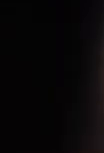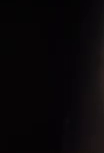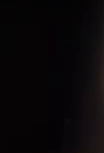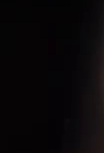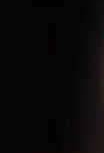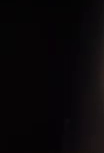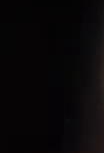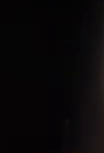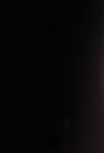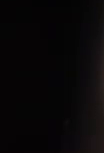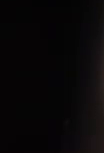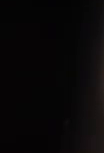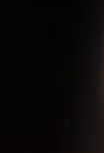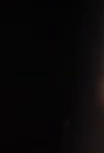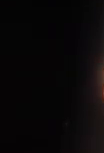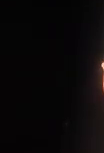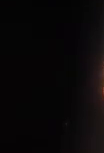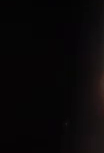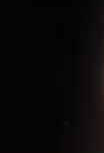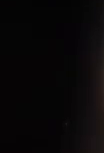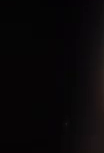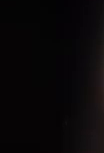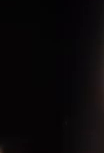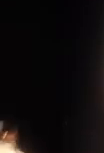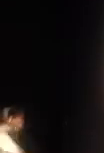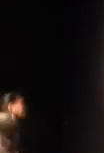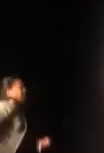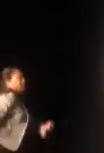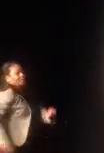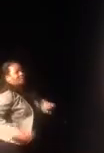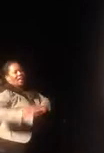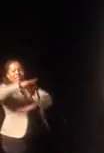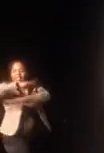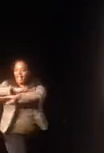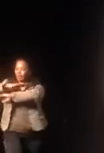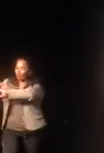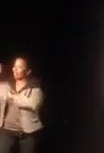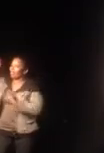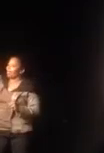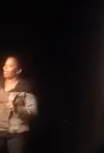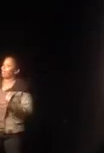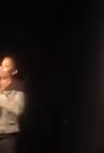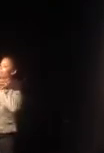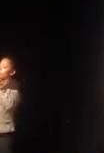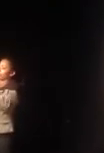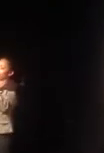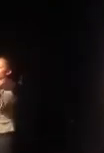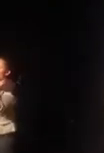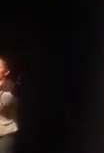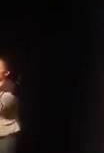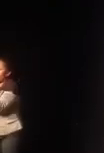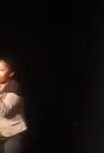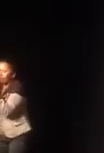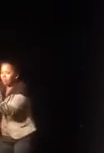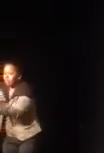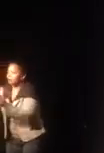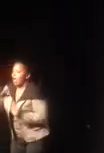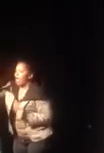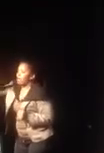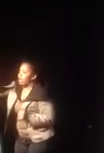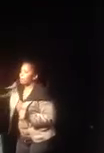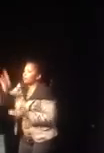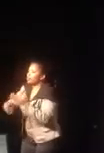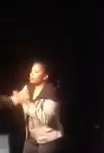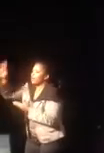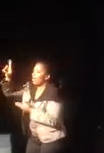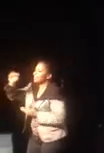Please, I am set up at the table in back if you guys are interested in just learning a little bit more about what I do, my company, United Speech Nation,